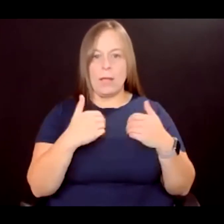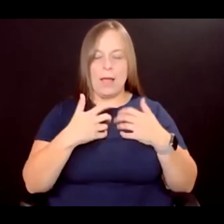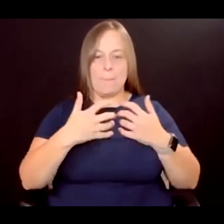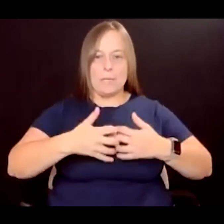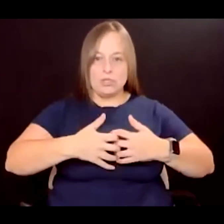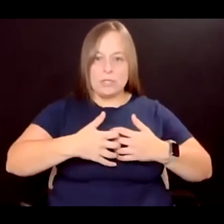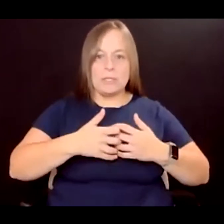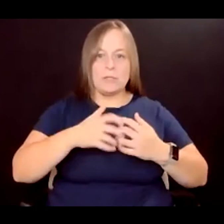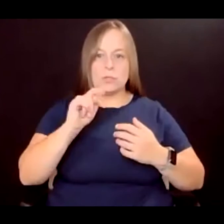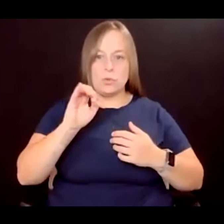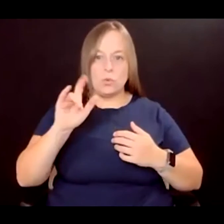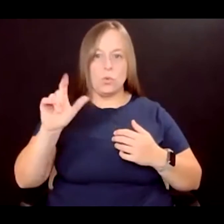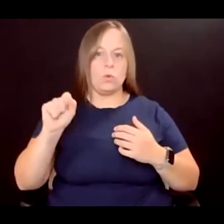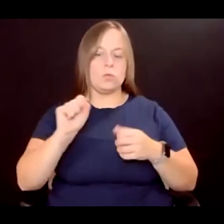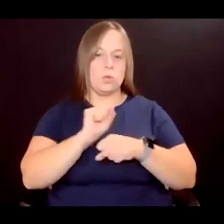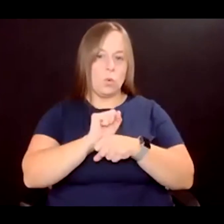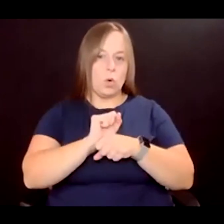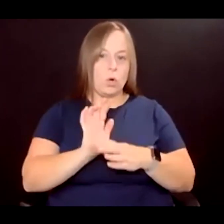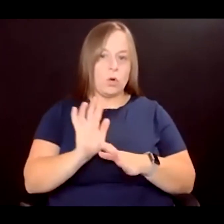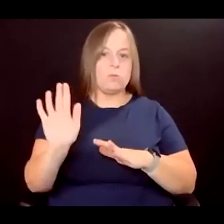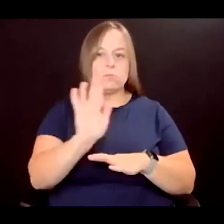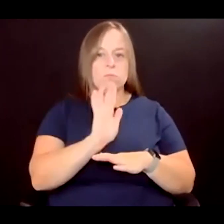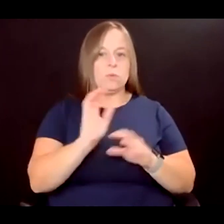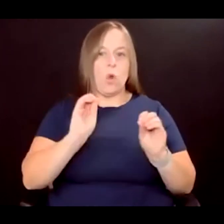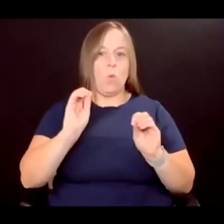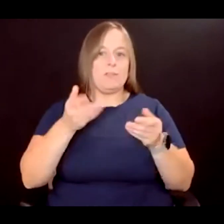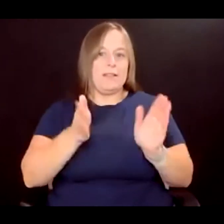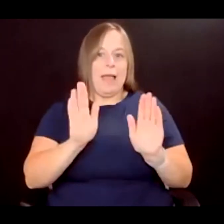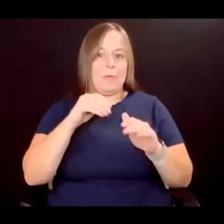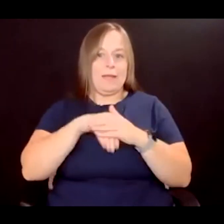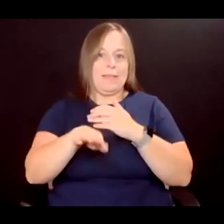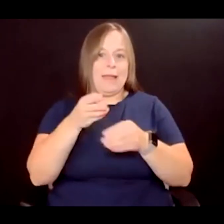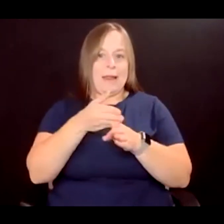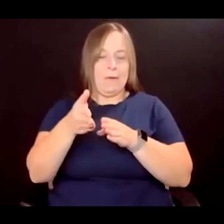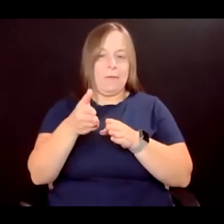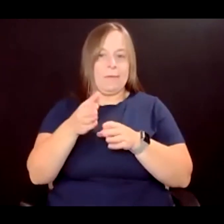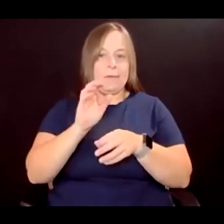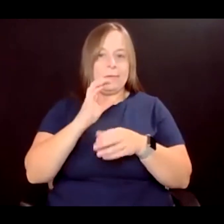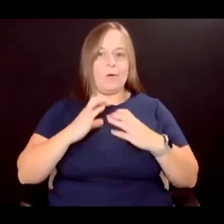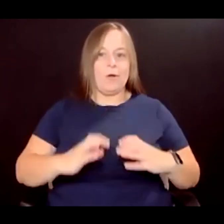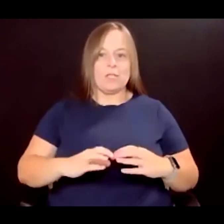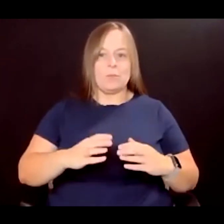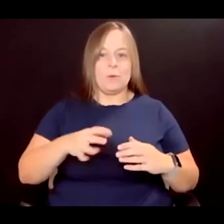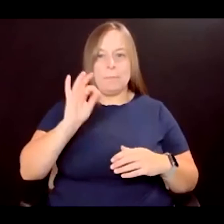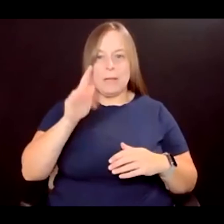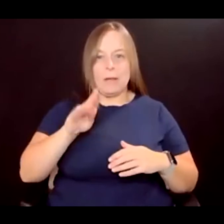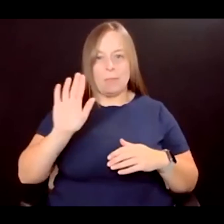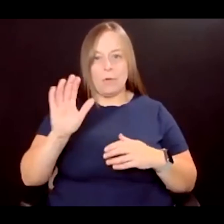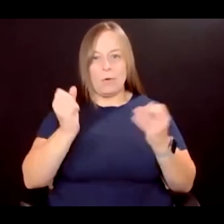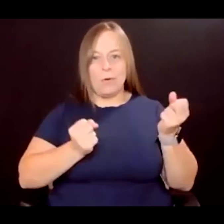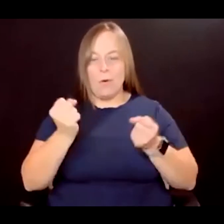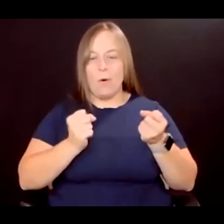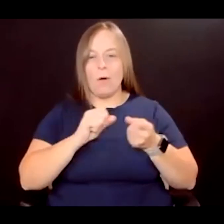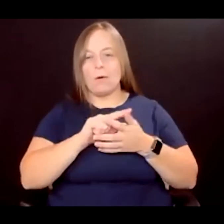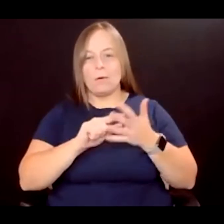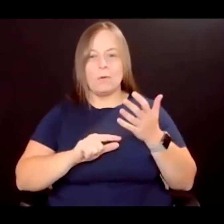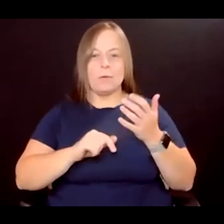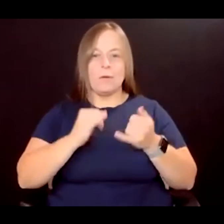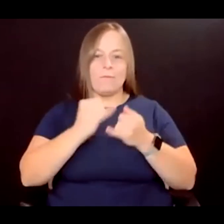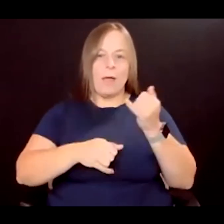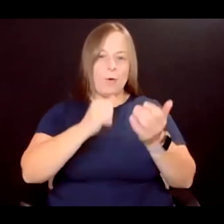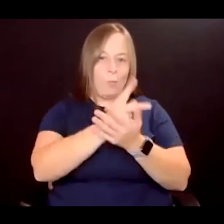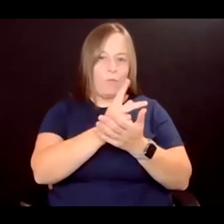To me, it doesn't seem that they are. Now, I can't say everybody because that's unfair, because I know there are hardworking men and women